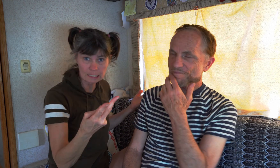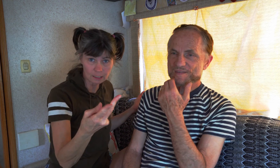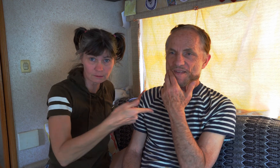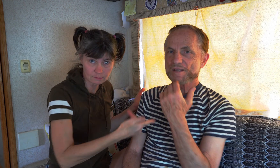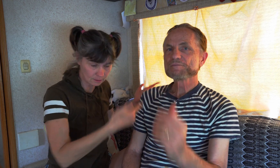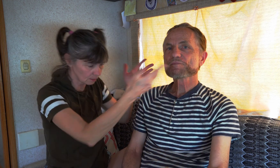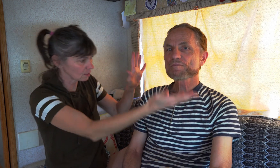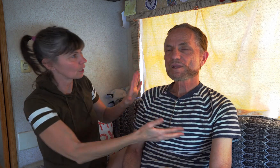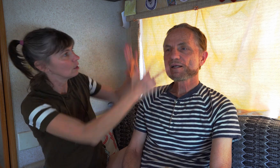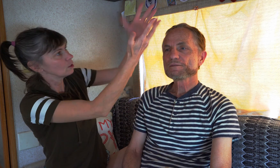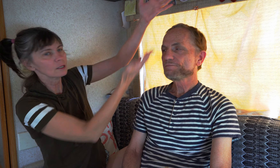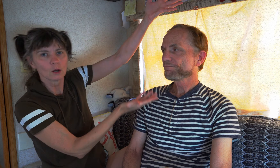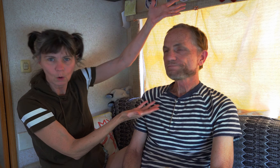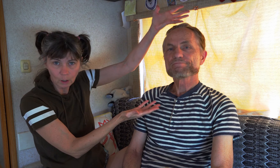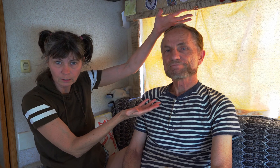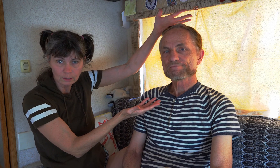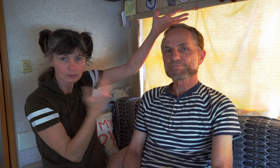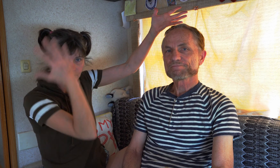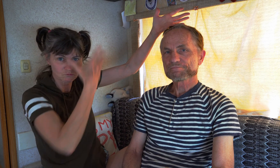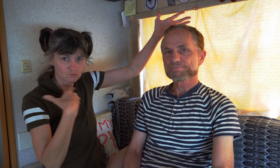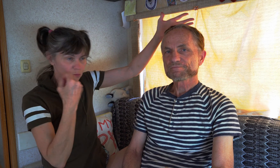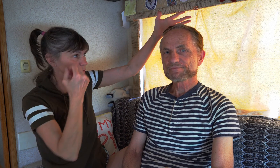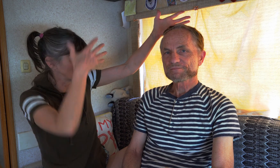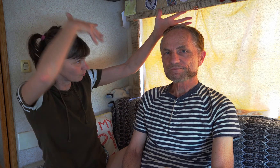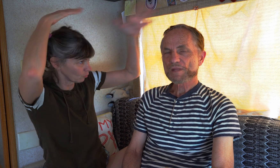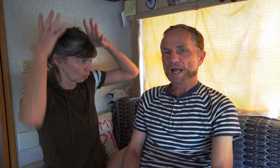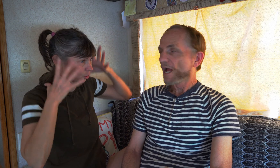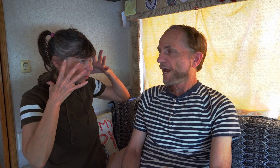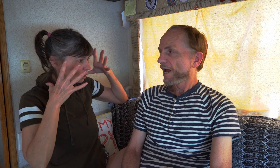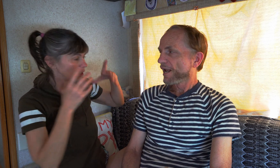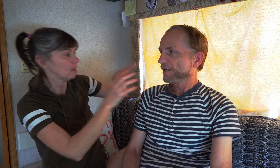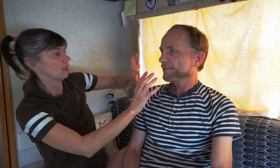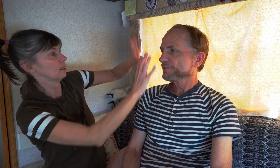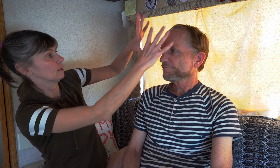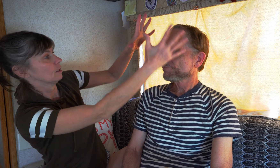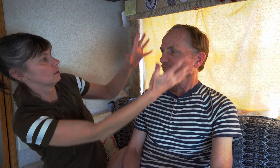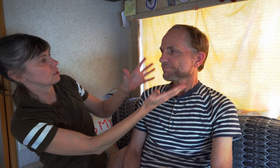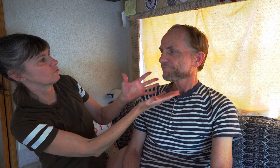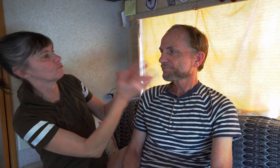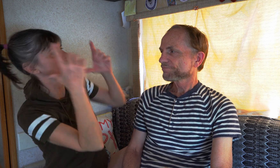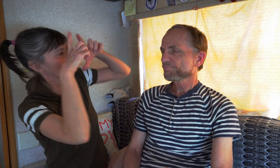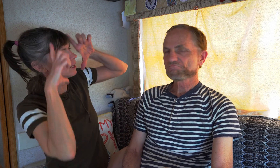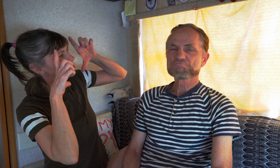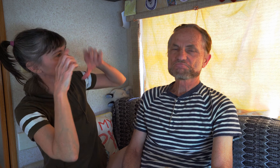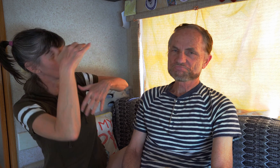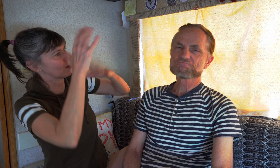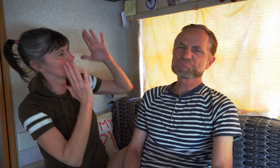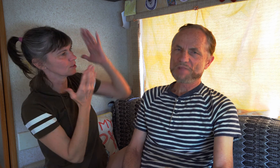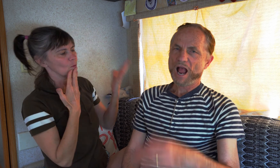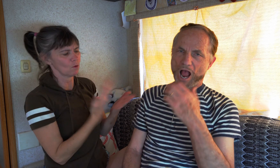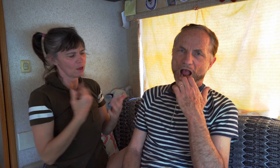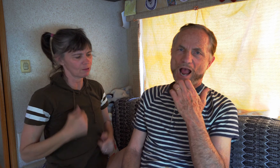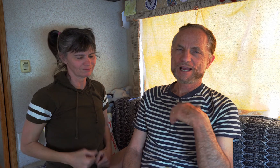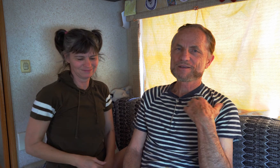You see it? You see? Look at that. Look at that hood. It's beautiful, the hood, and it just frames your